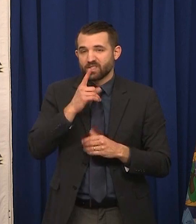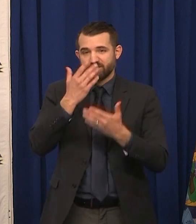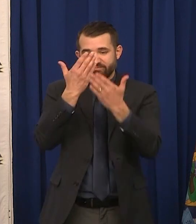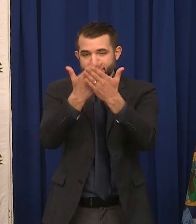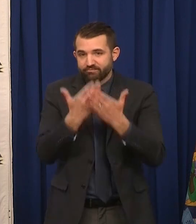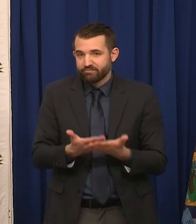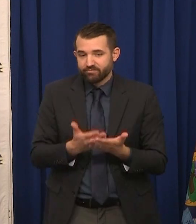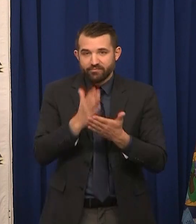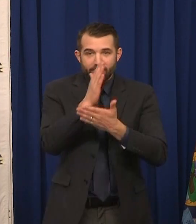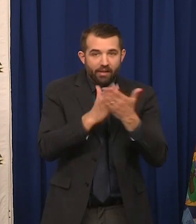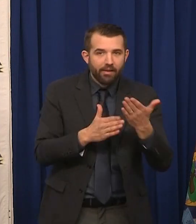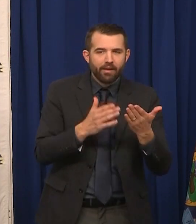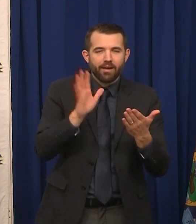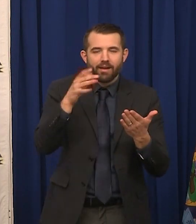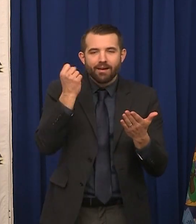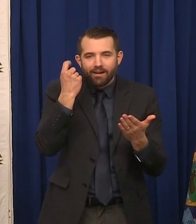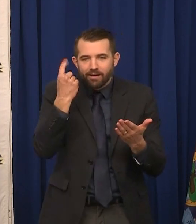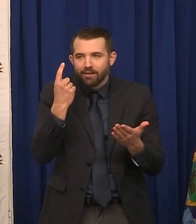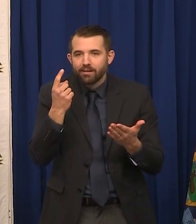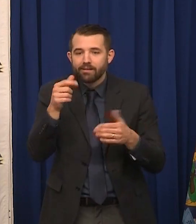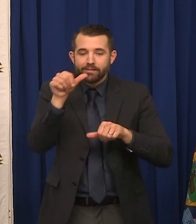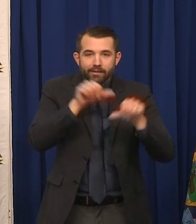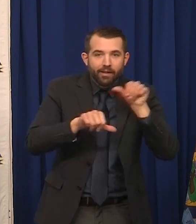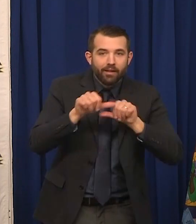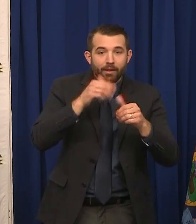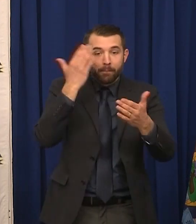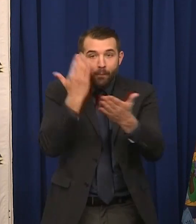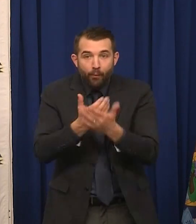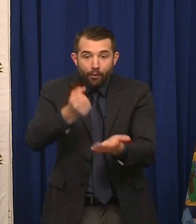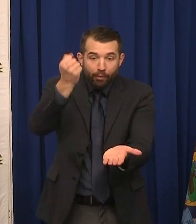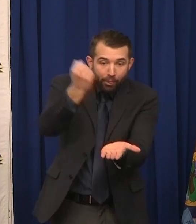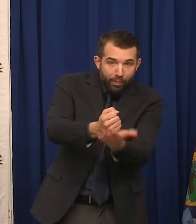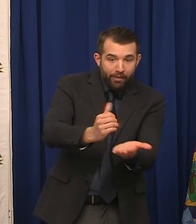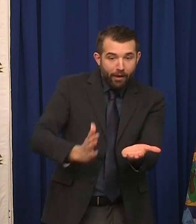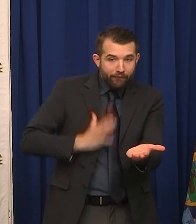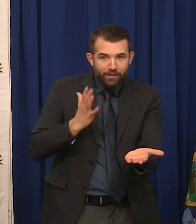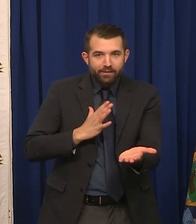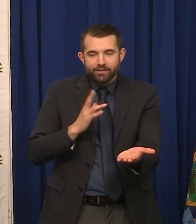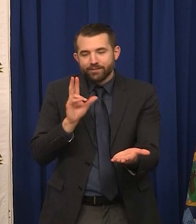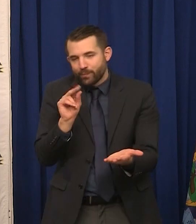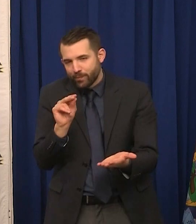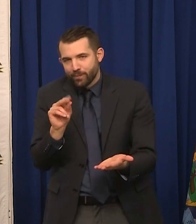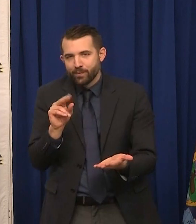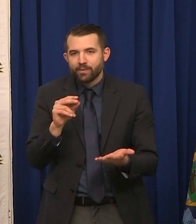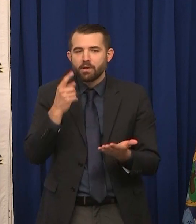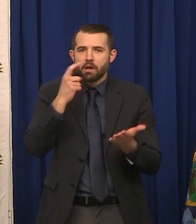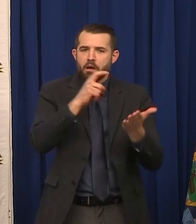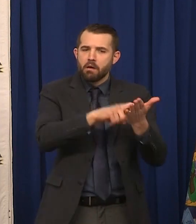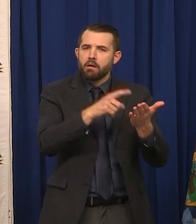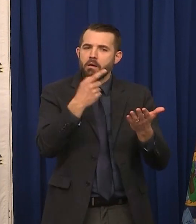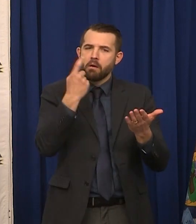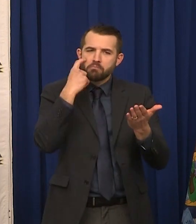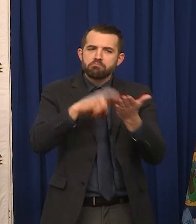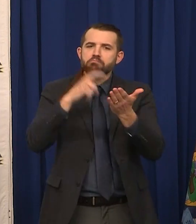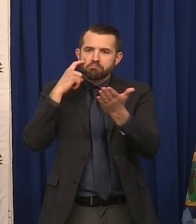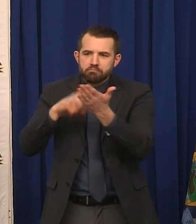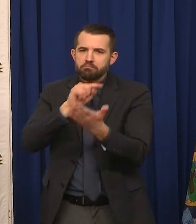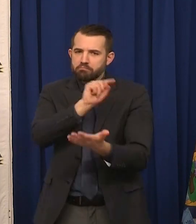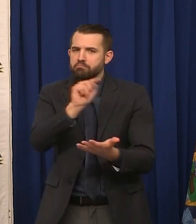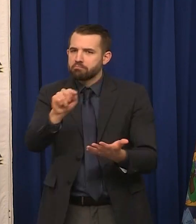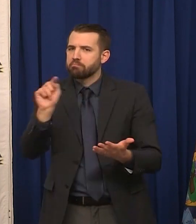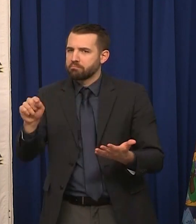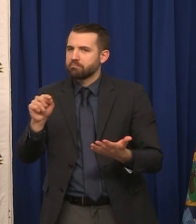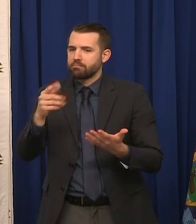for following these recommendations. I'm going to go back to the phone, and then Caitlin will turn to you. Don Kerrigan. Don, over to you,